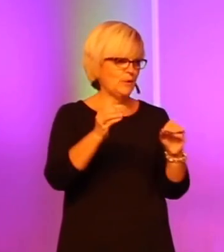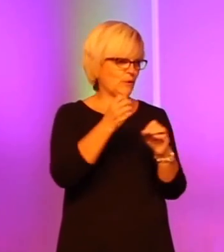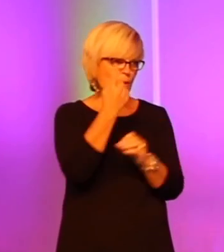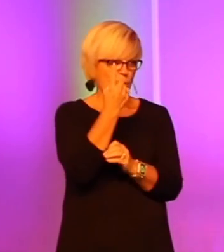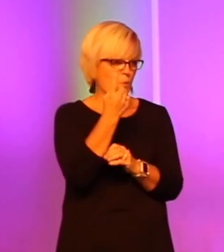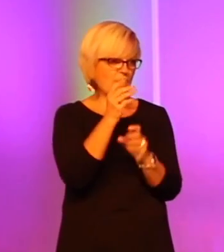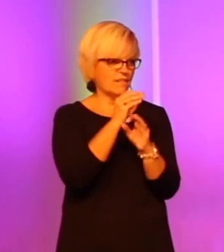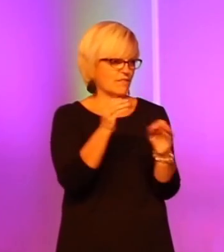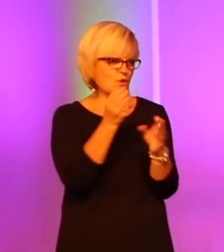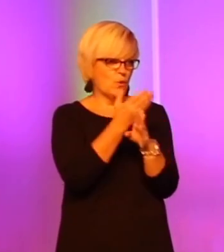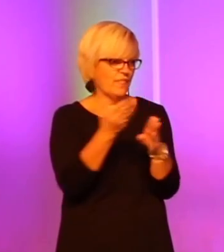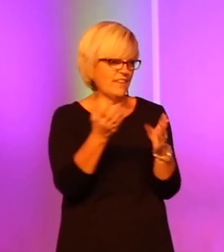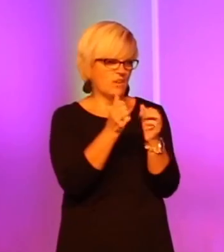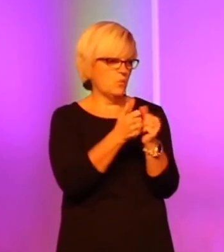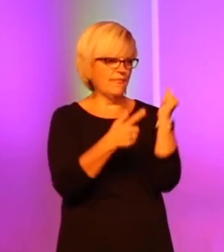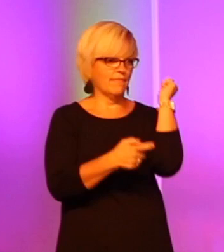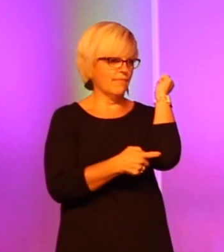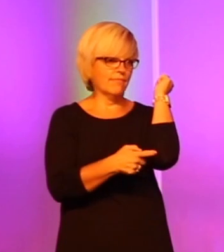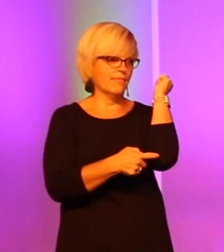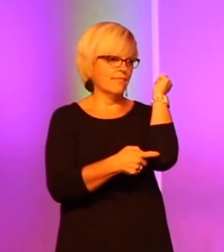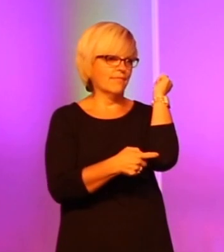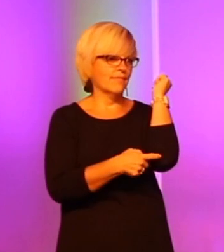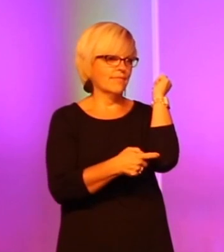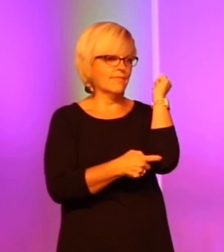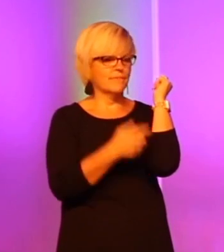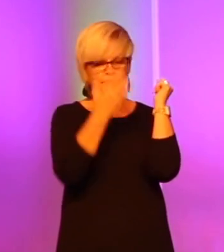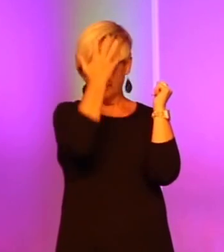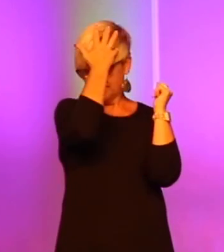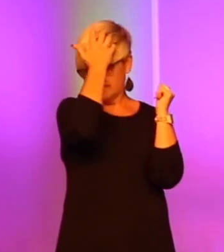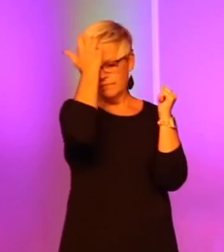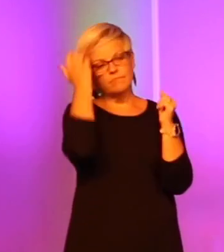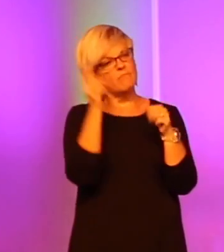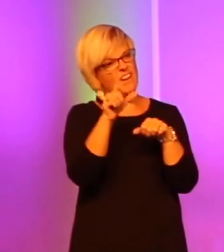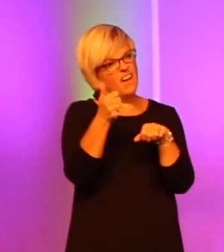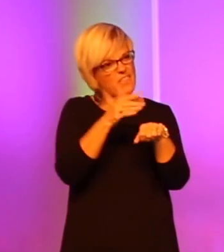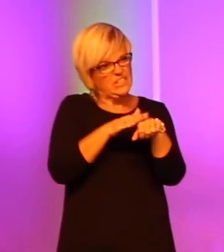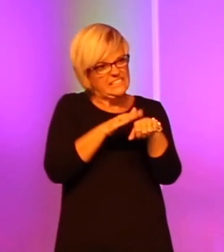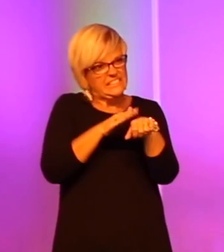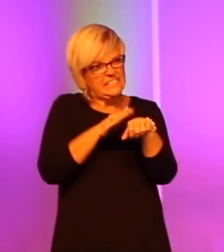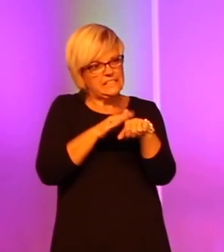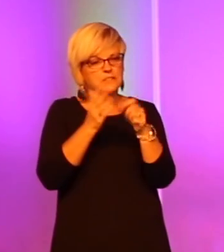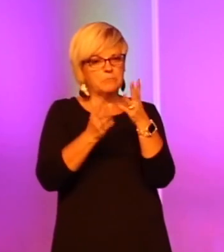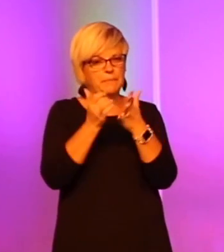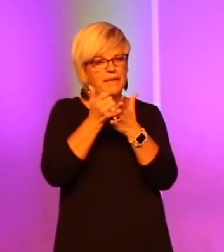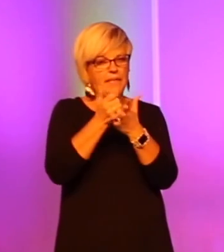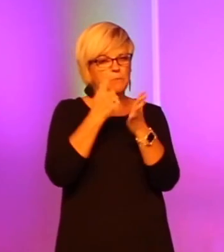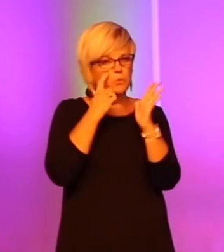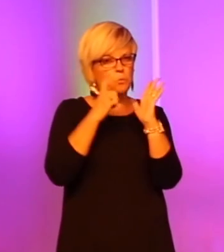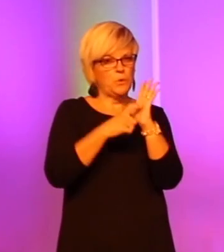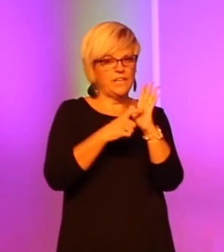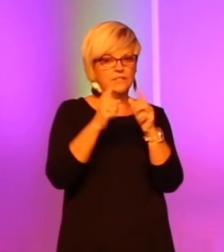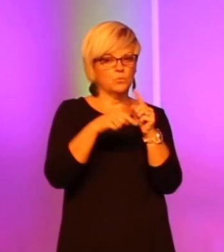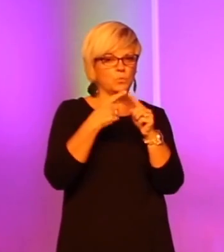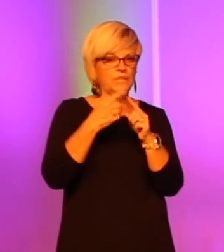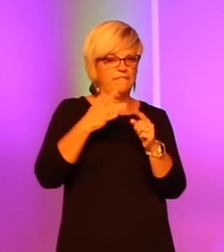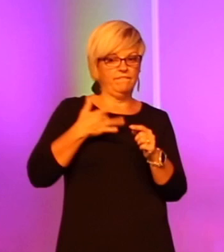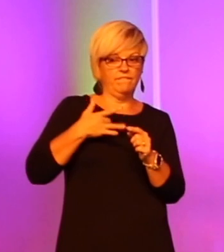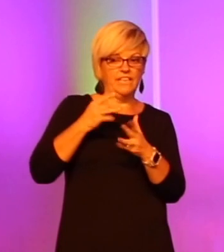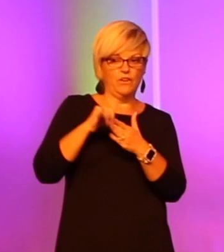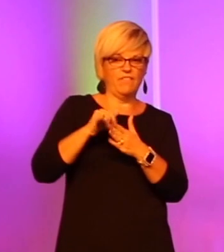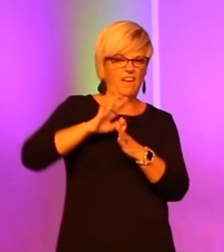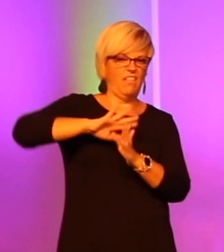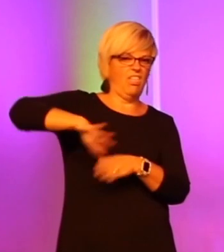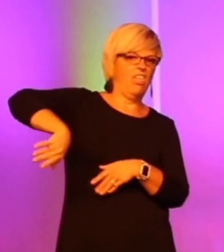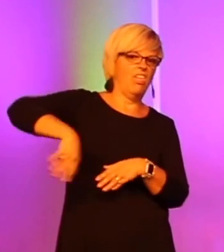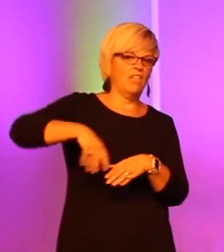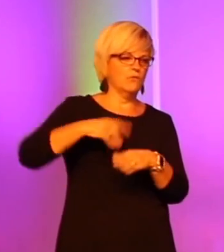anything with temptation. And here's a red flag for this one too. When we find ourselves sort of shirking responsibility